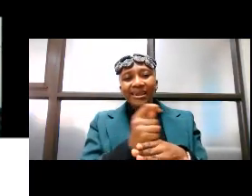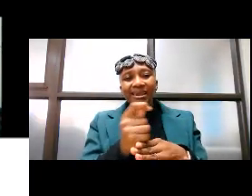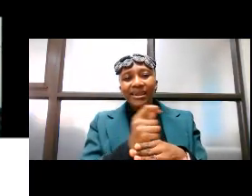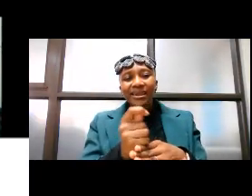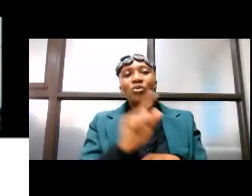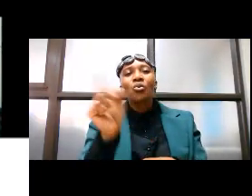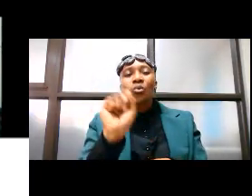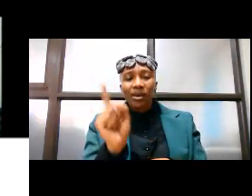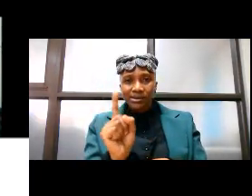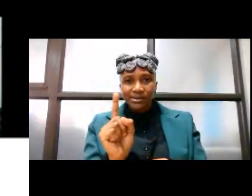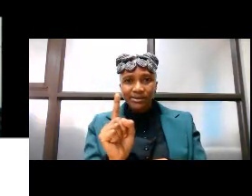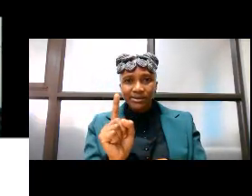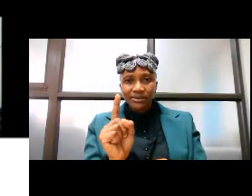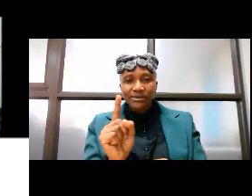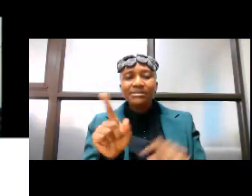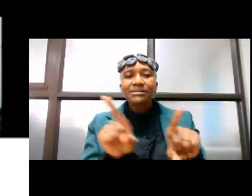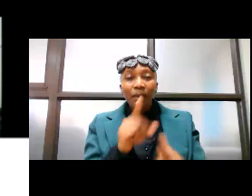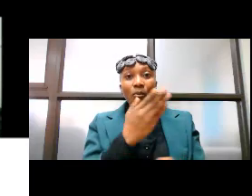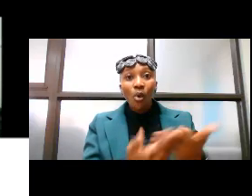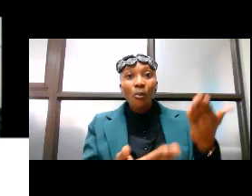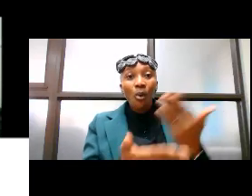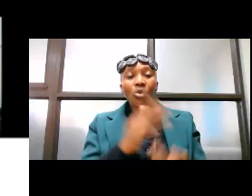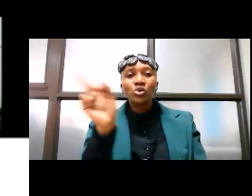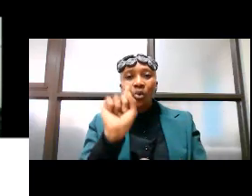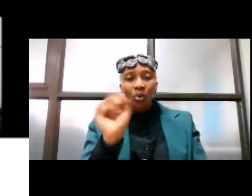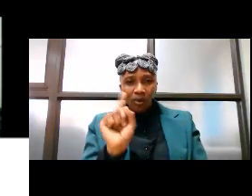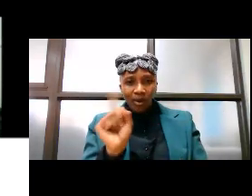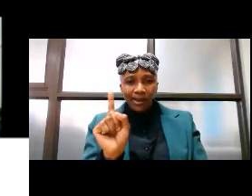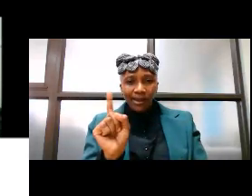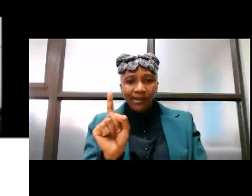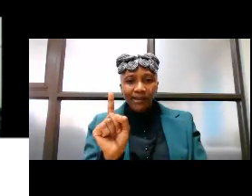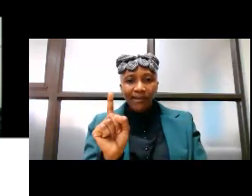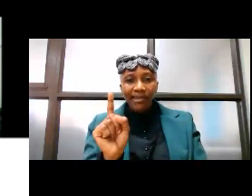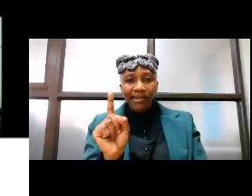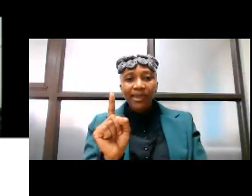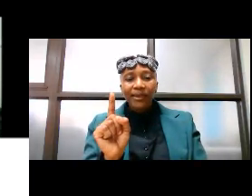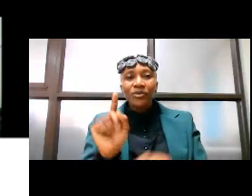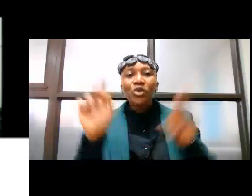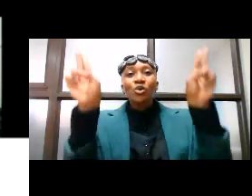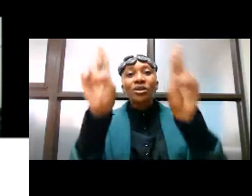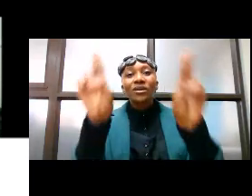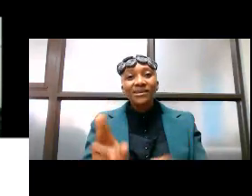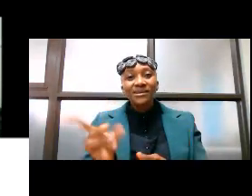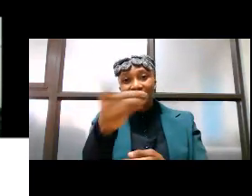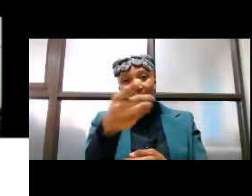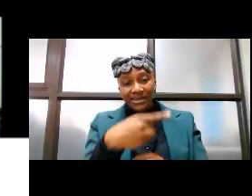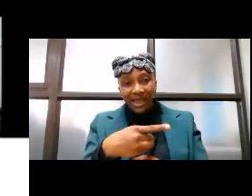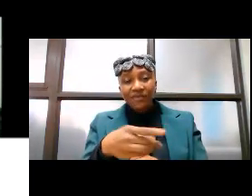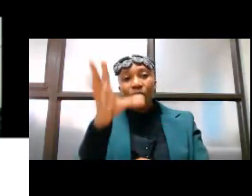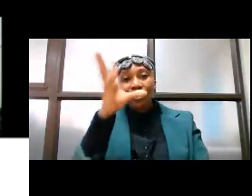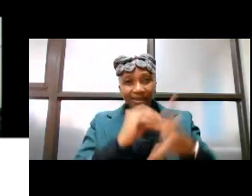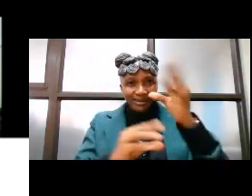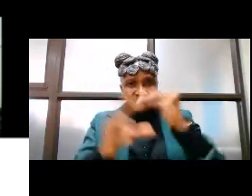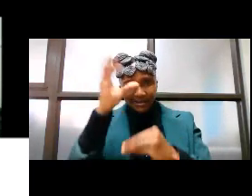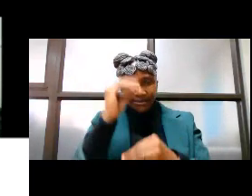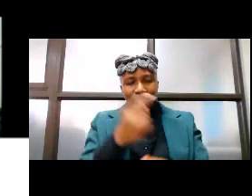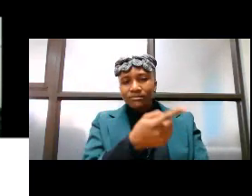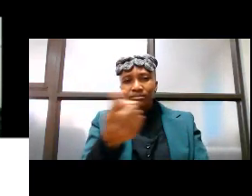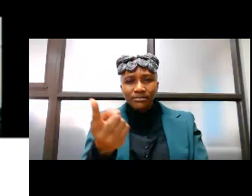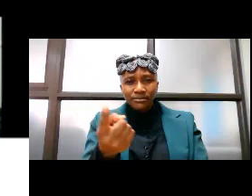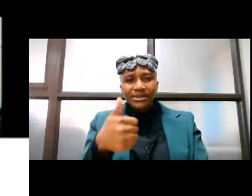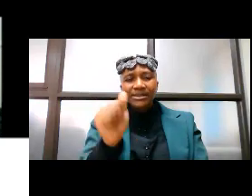propose is what we know as universal design for learning. The way they presented it in this